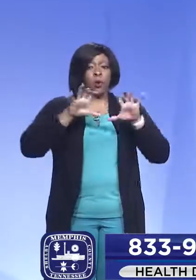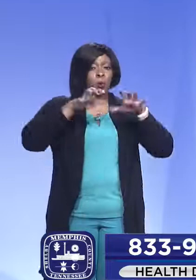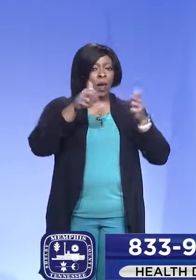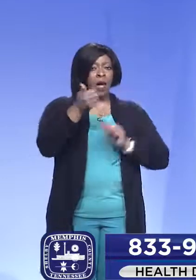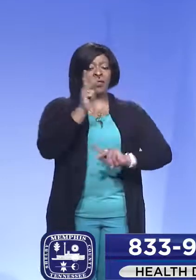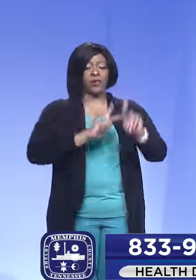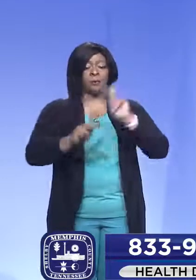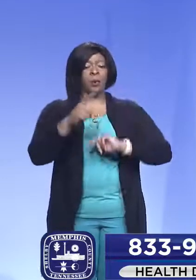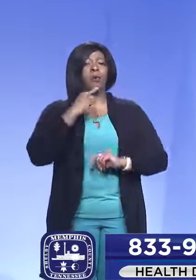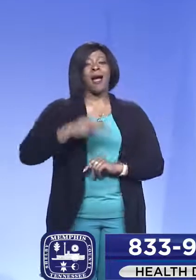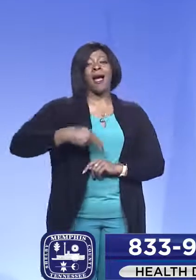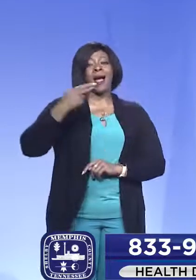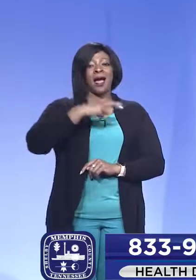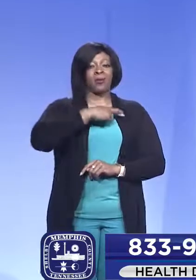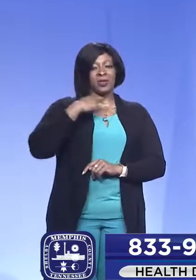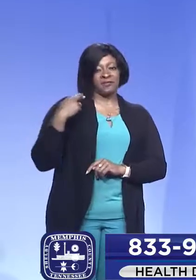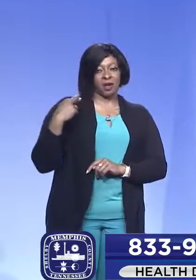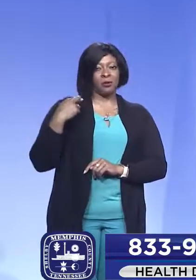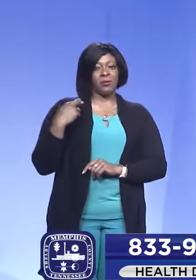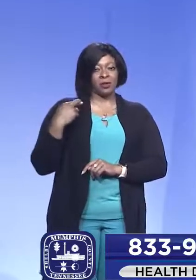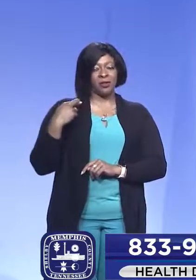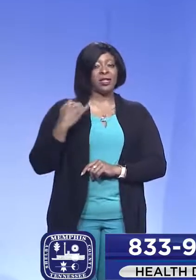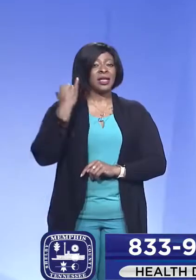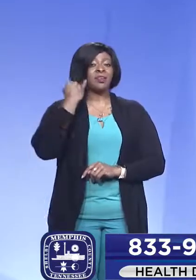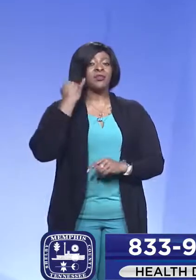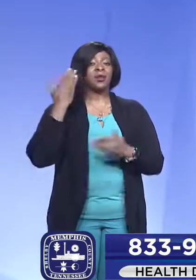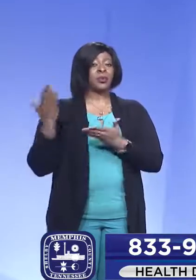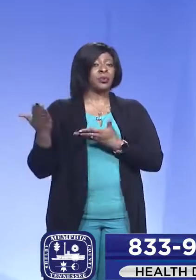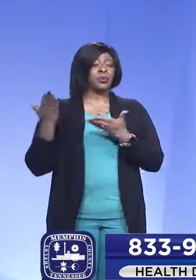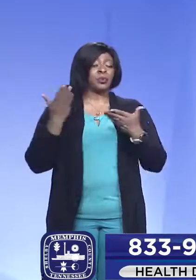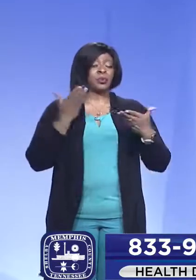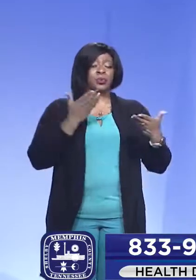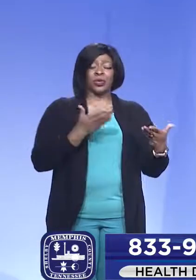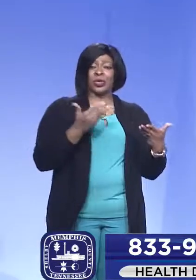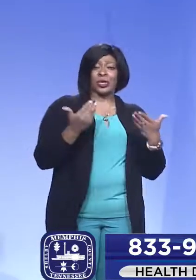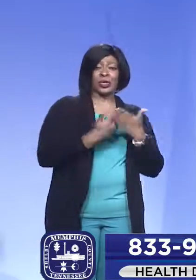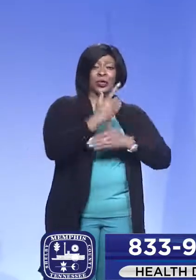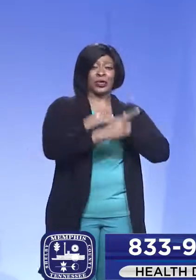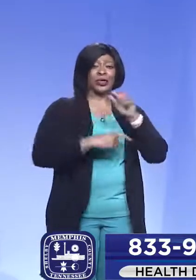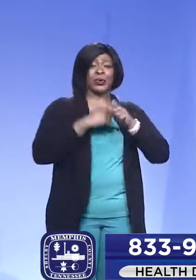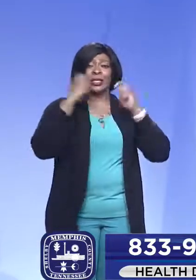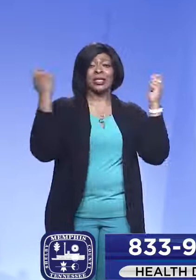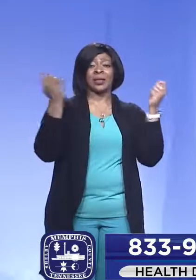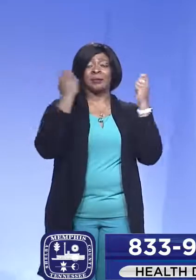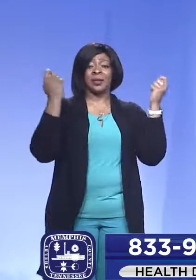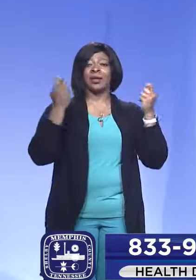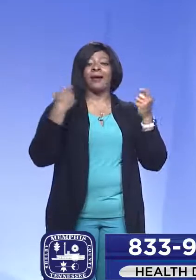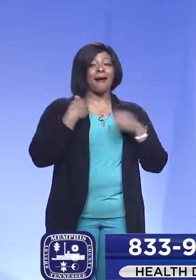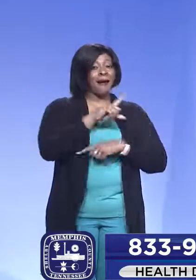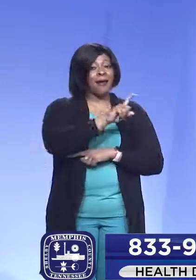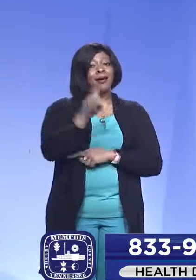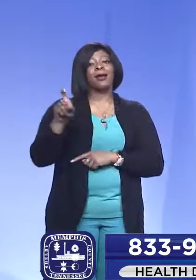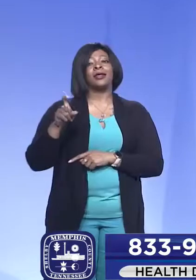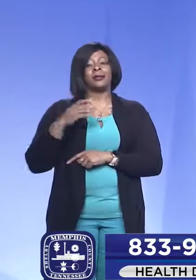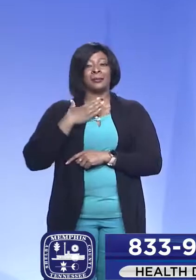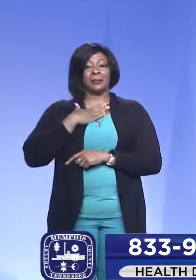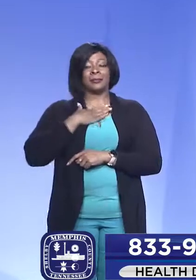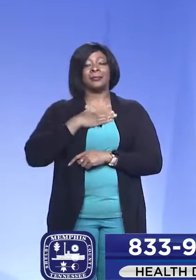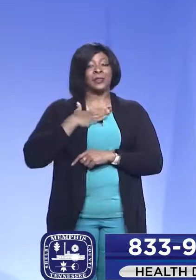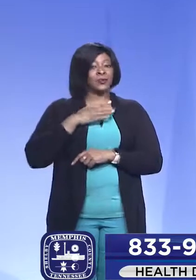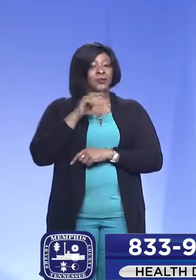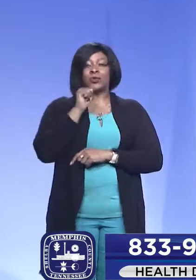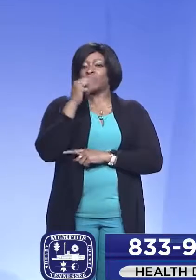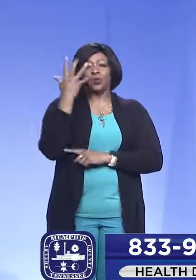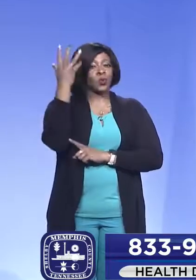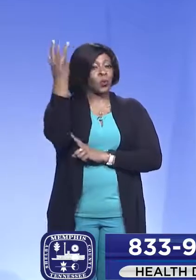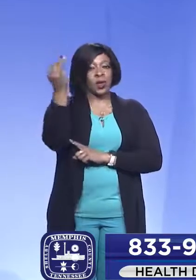those who are vulnerable. So as we bring in the new year, I'm just asking that you not